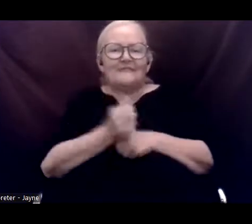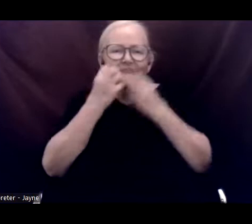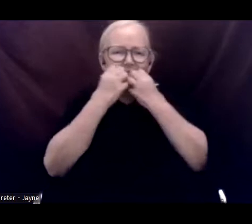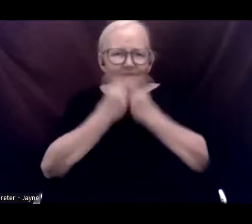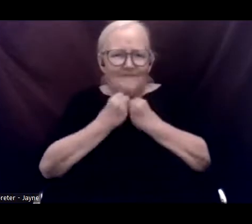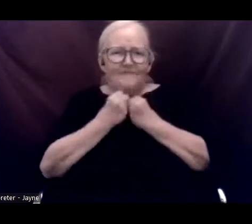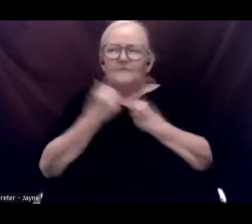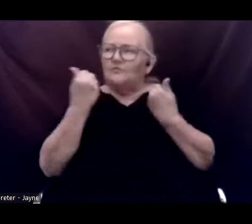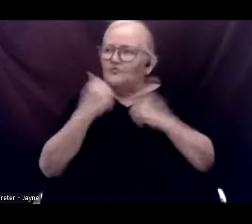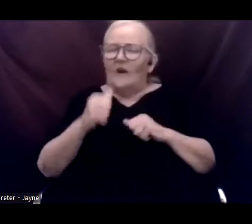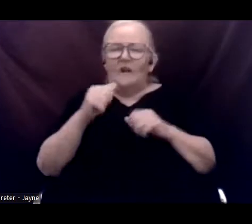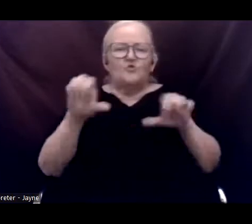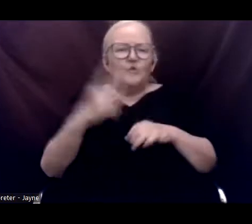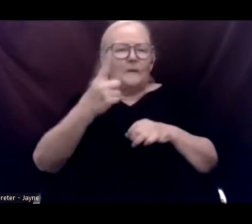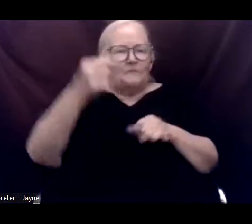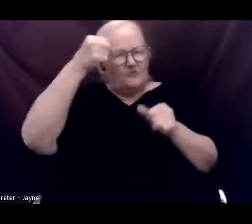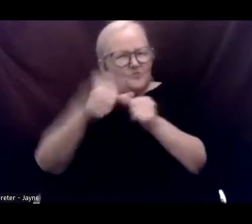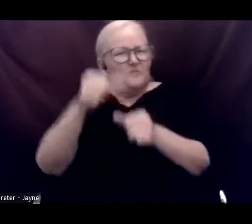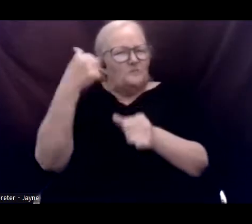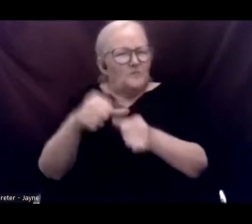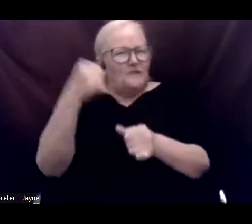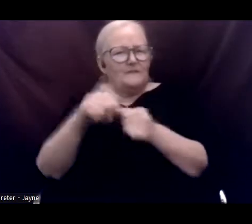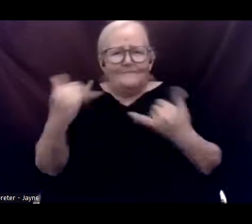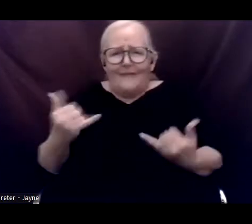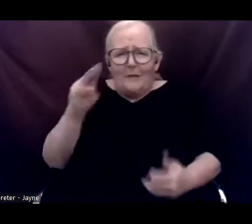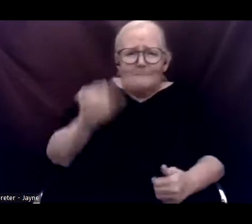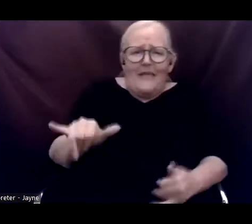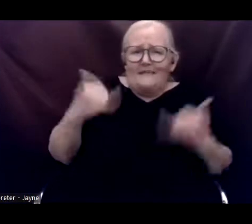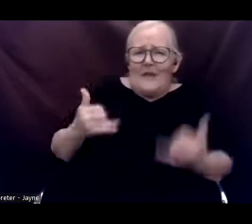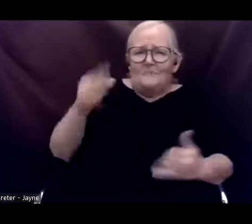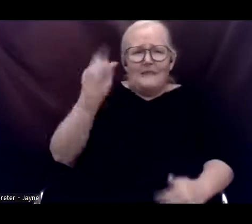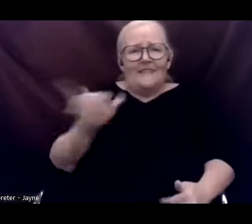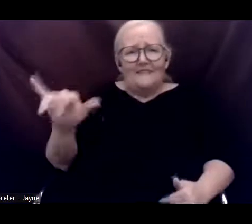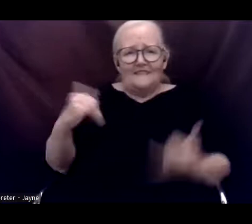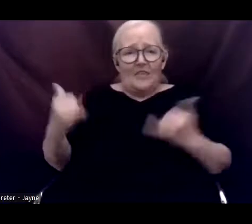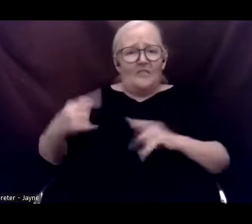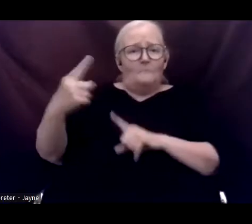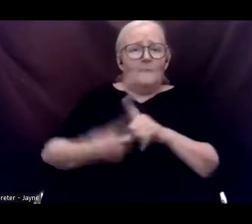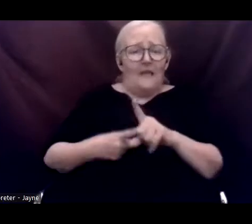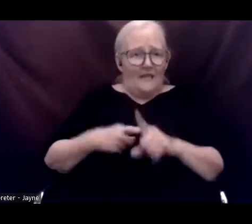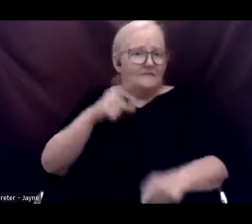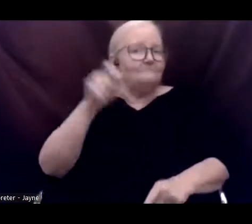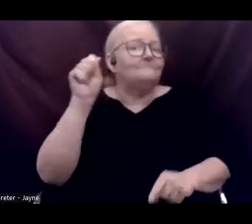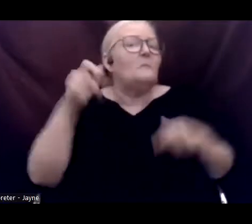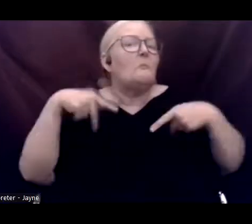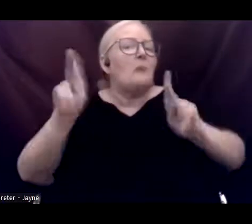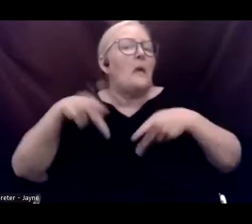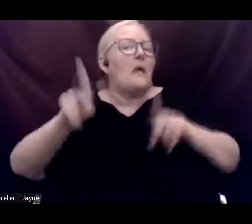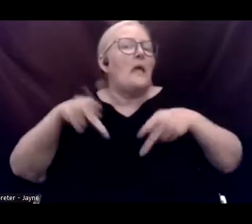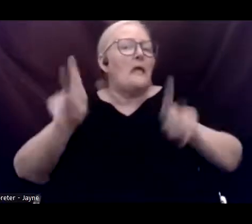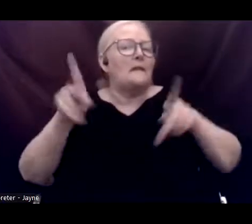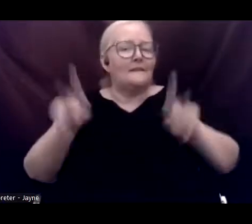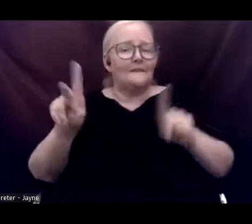you'll always rue. It's May, the month of yes you may, the